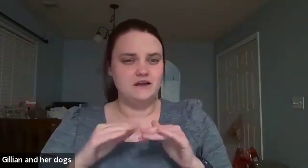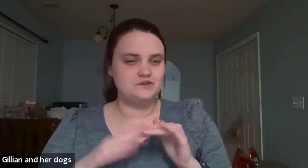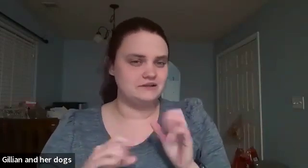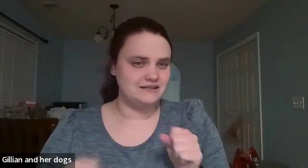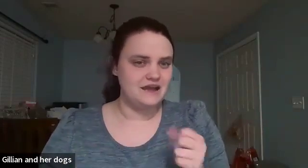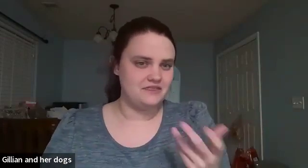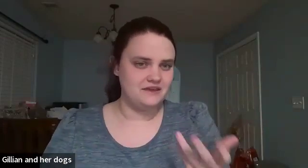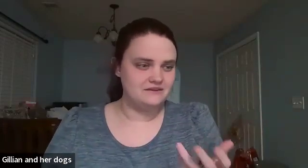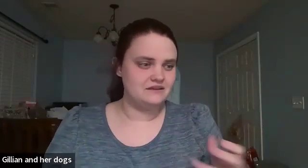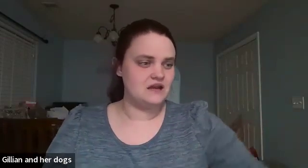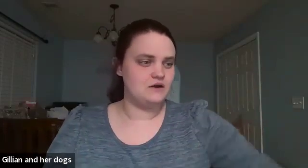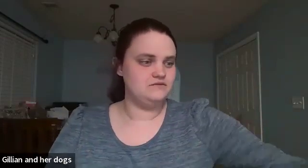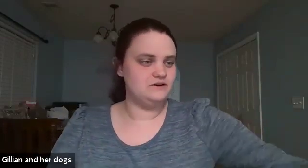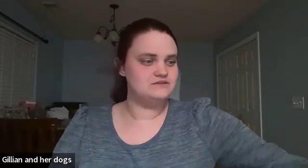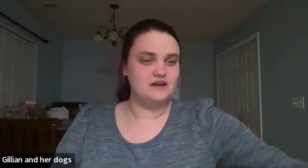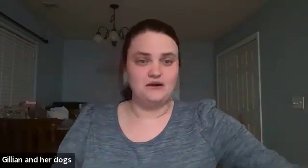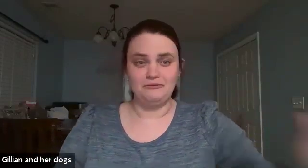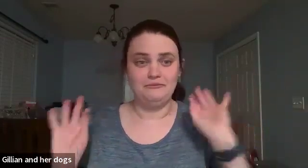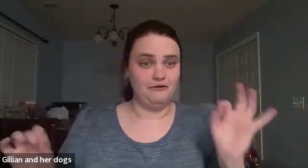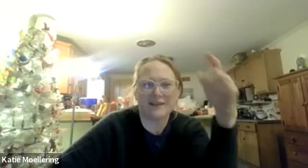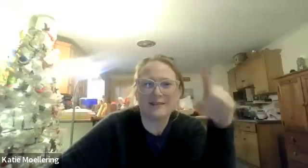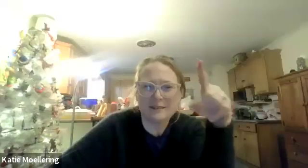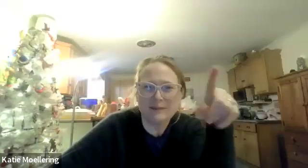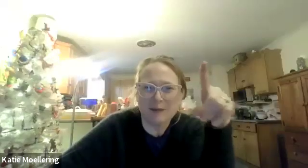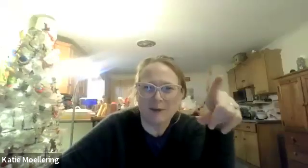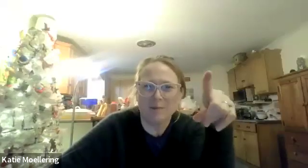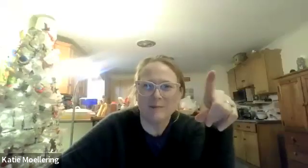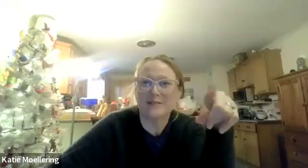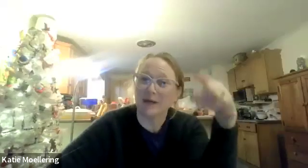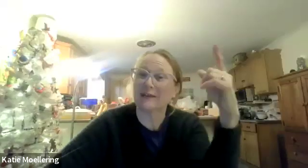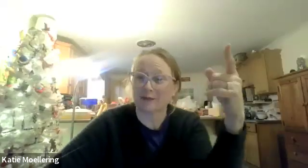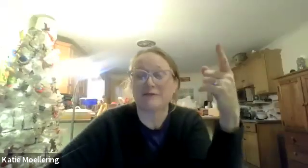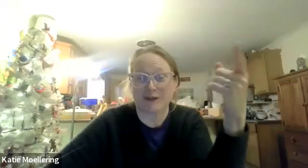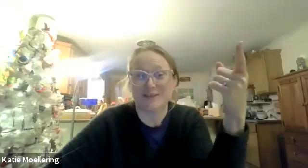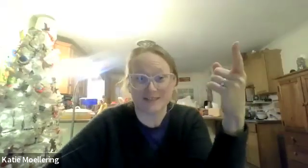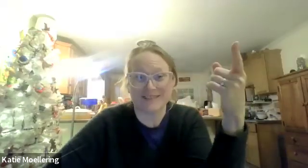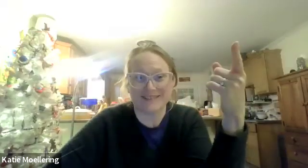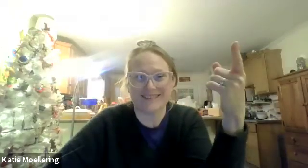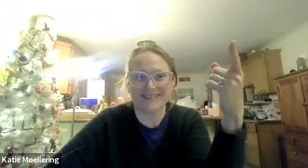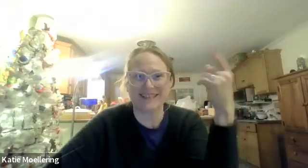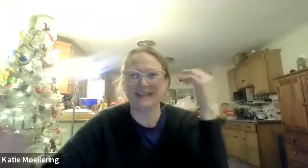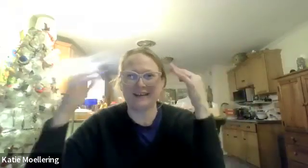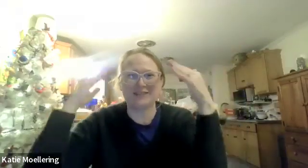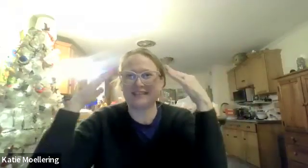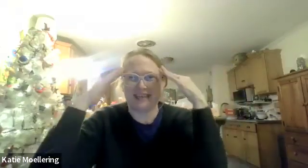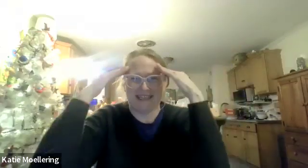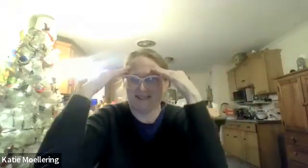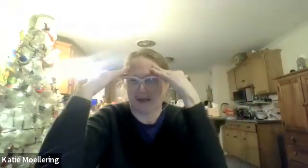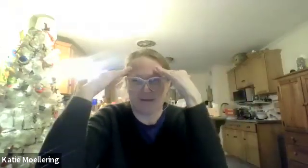on comfortability, I think, is how you feel. So I honestly think my problem is the way I learned it first. And now I just can't wrap my